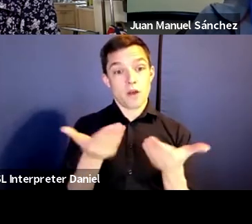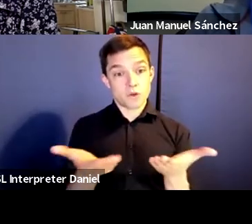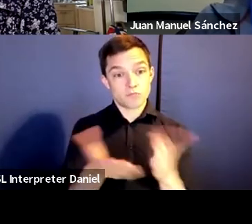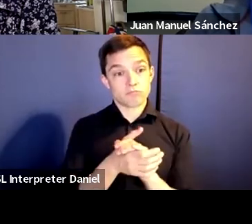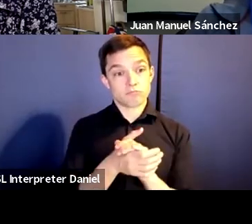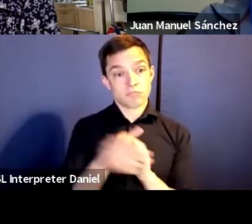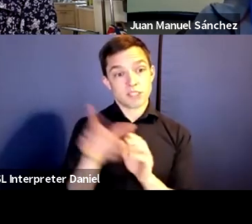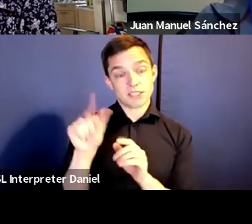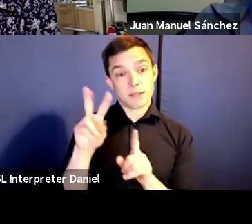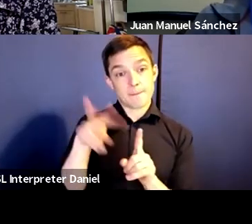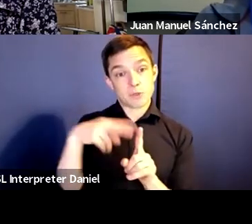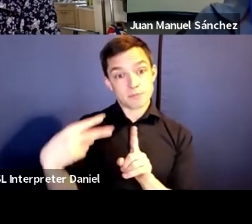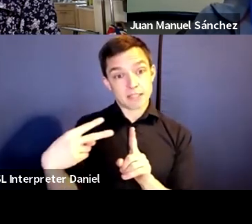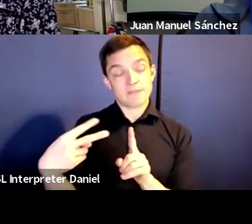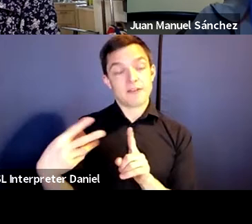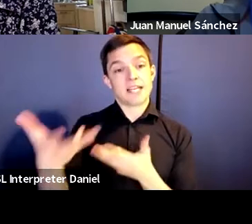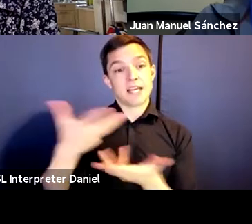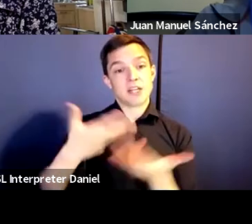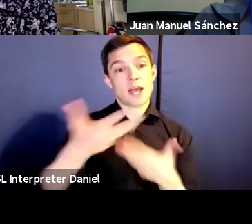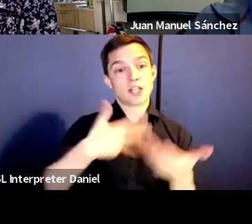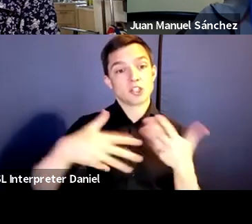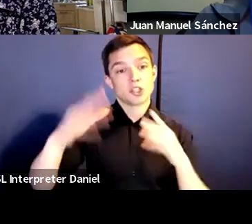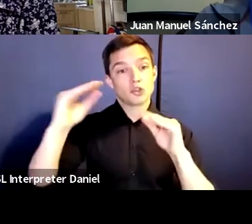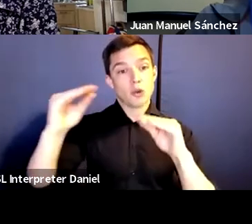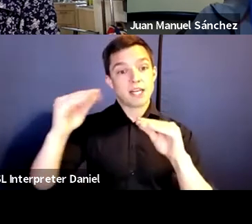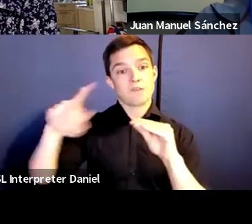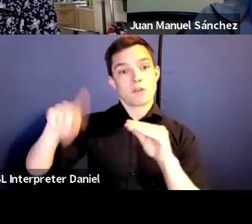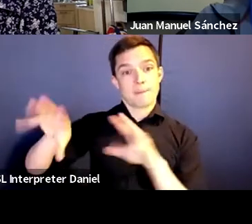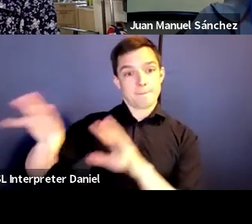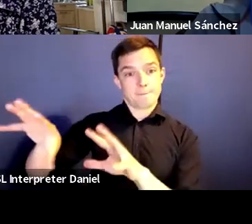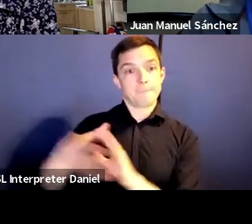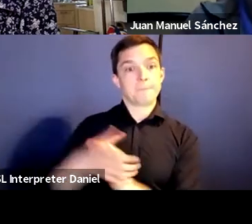disability perspective and interaction training to them. So